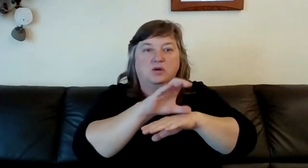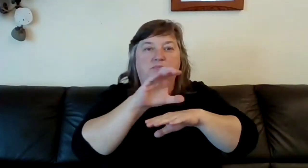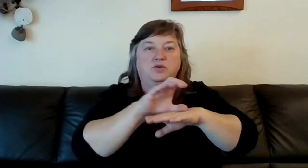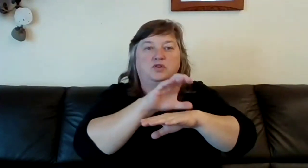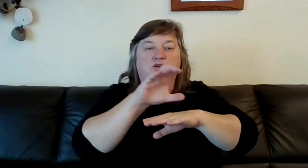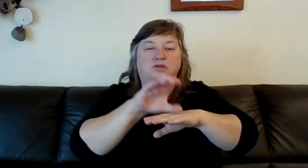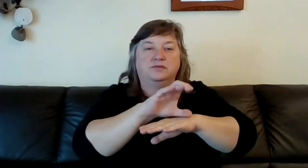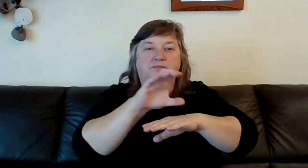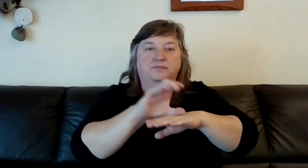Computer.